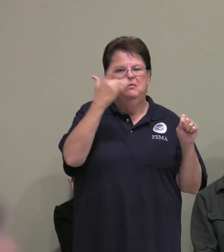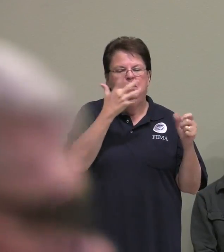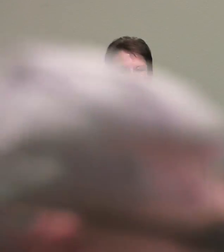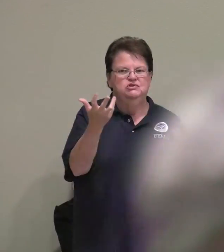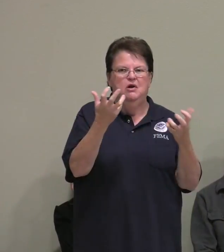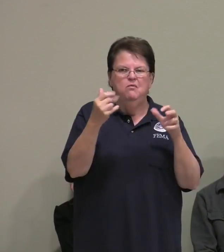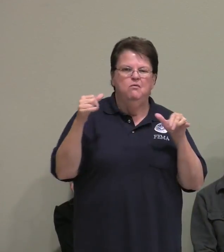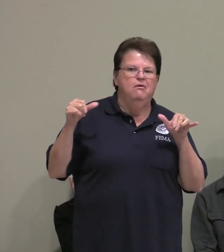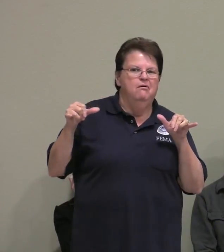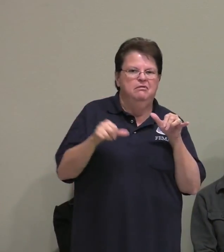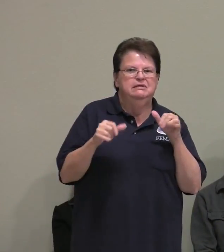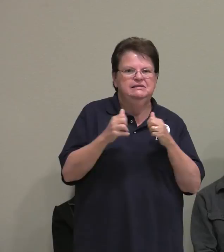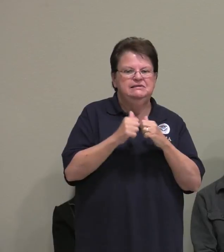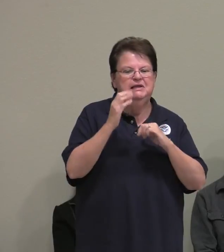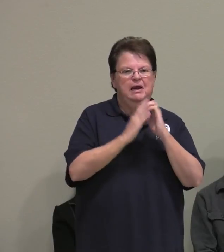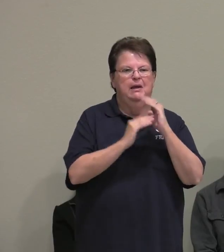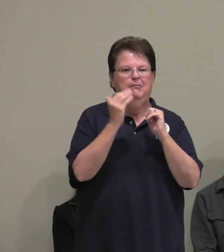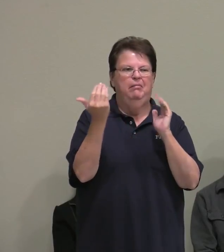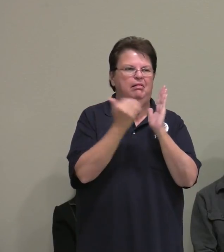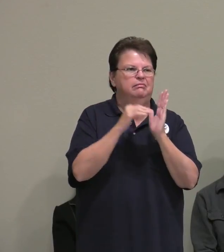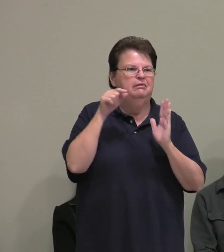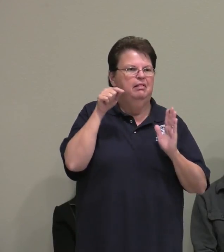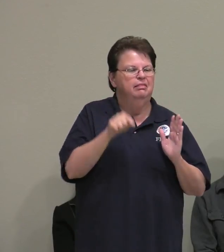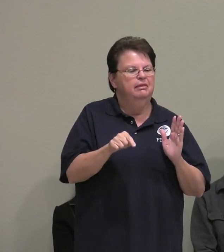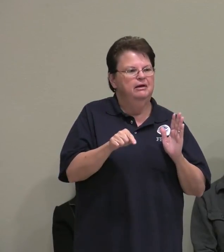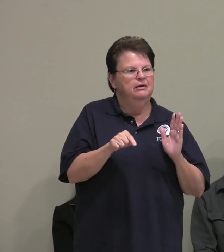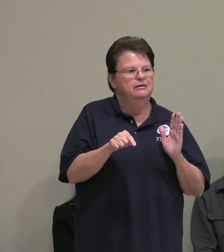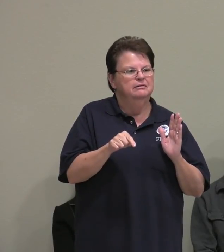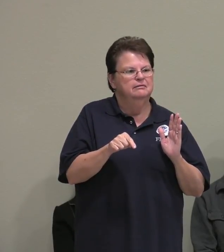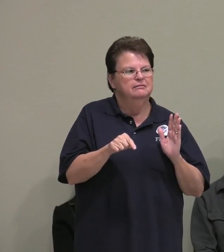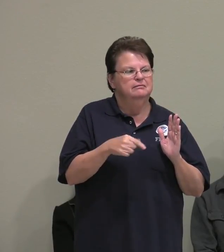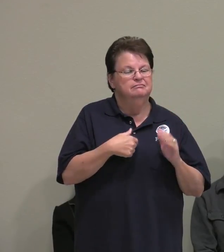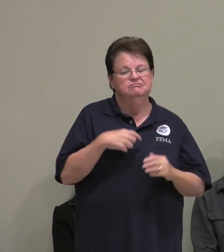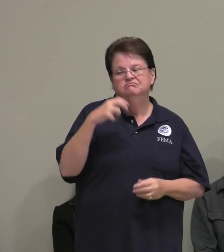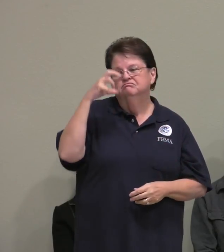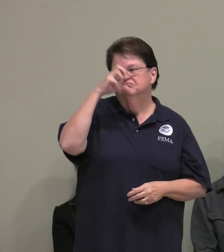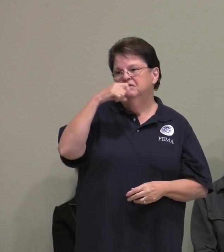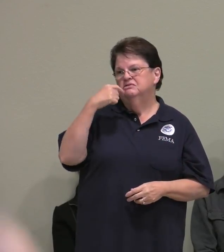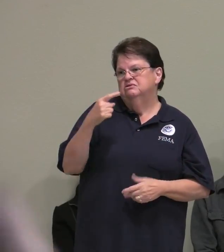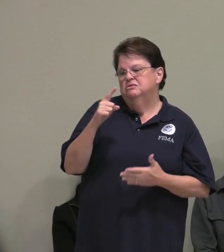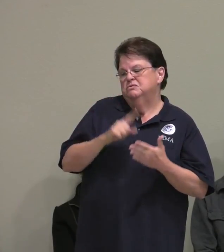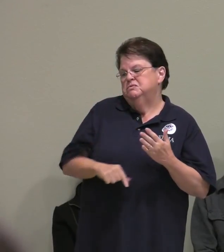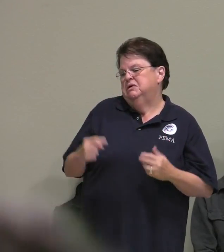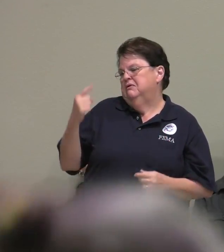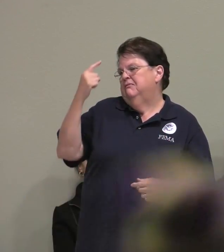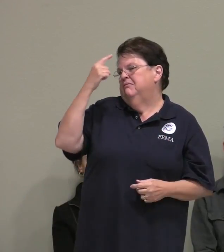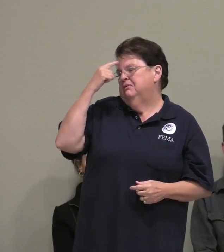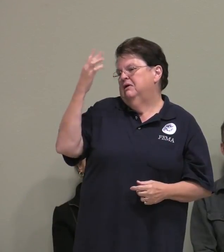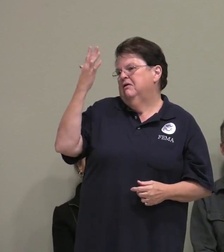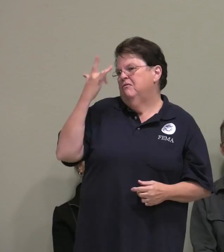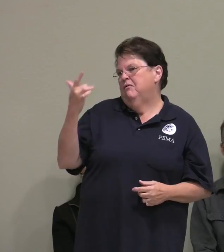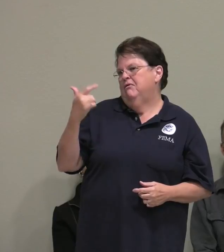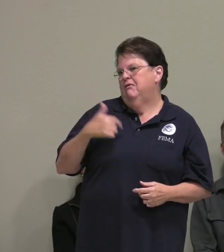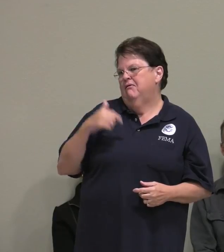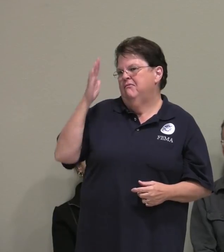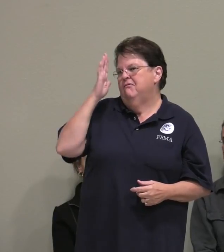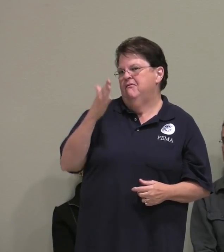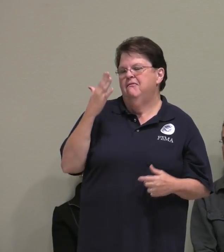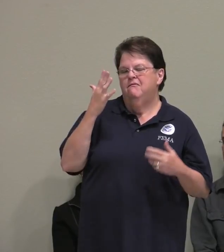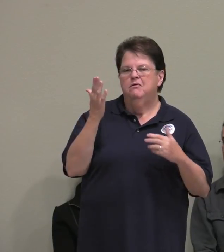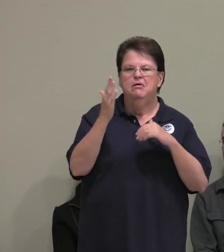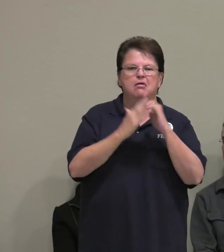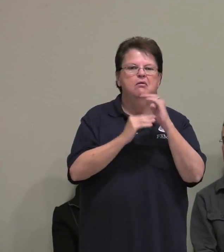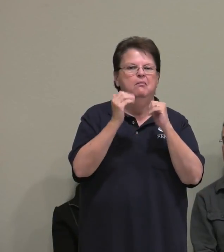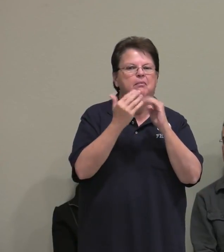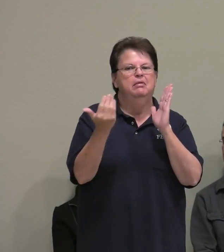should want to rebuild my home there. I guess I could tell you what I think and why I'm going to rebuild my